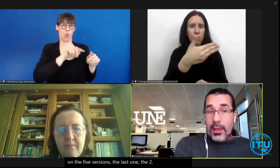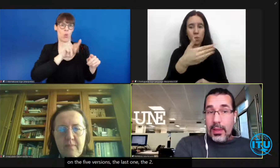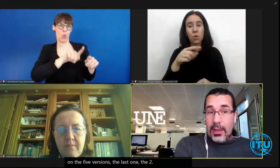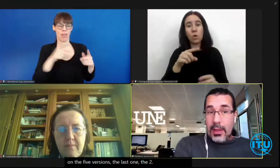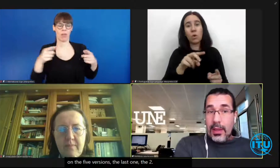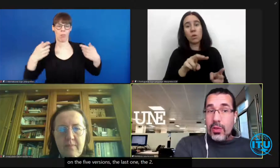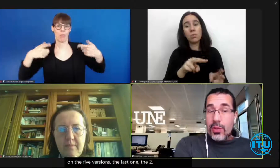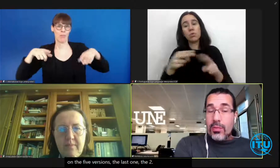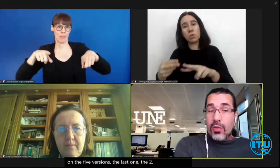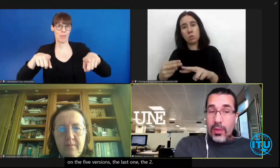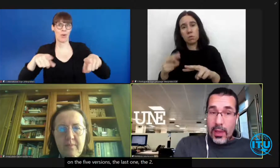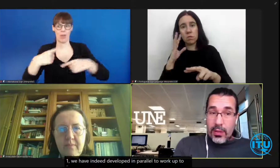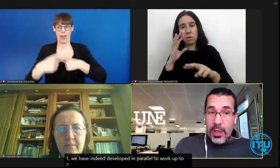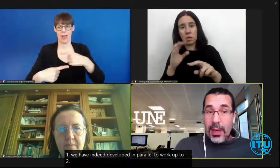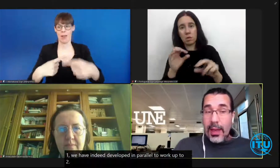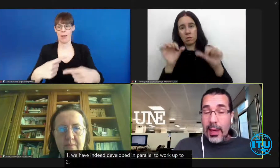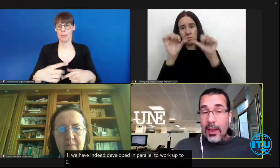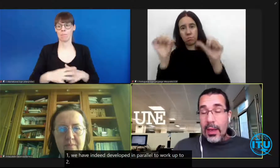So the